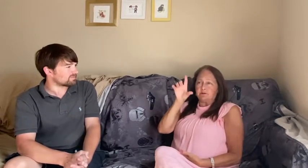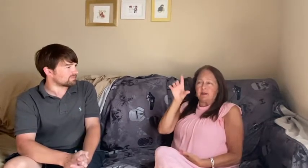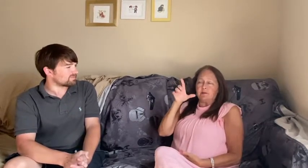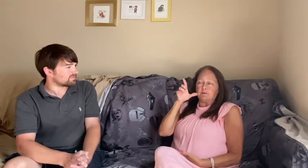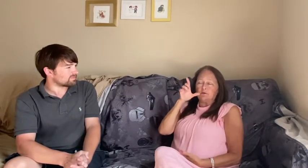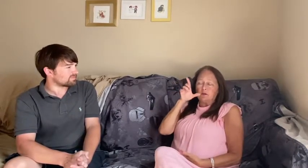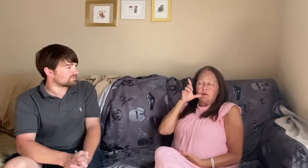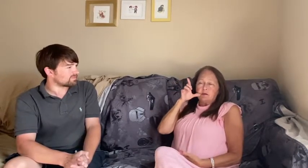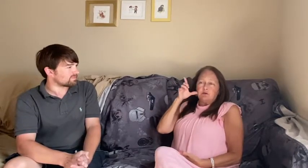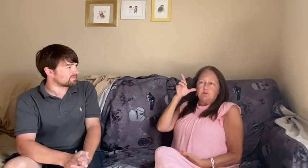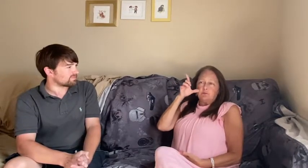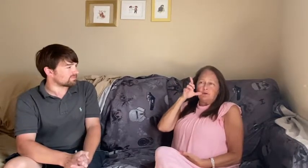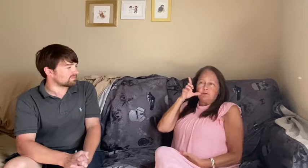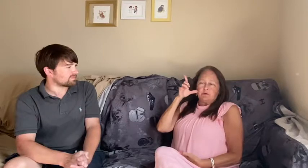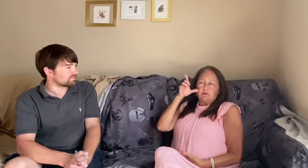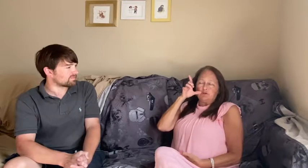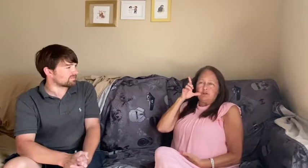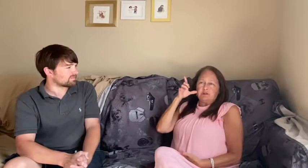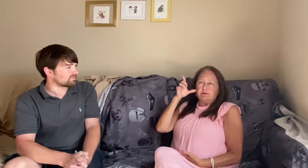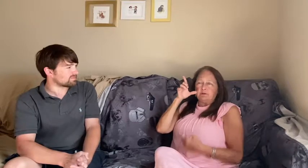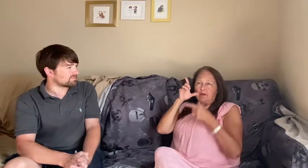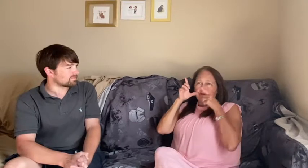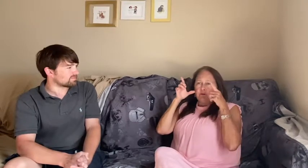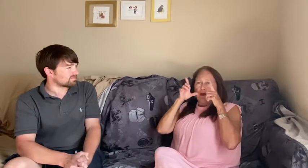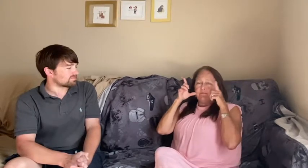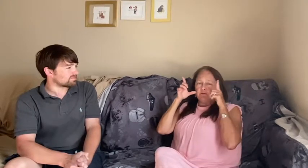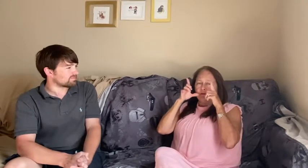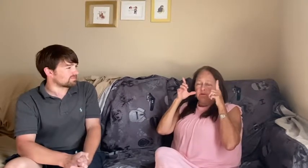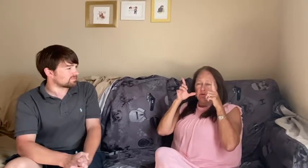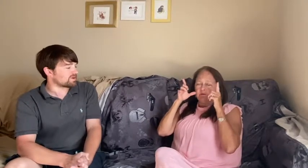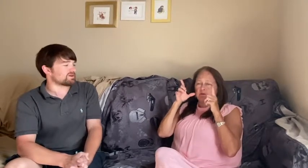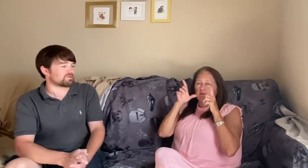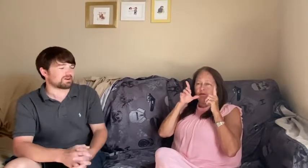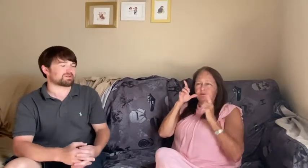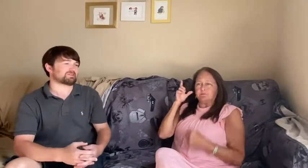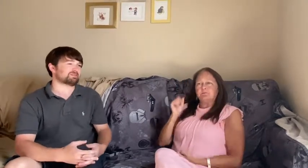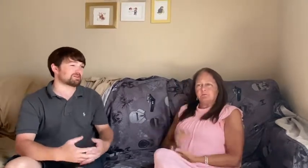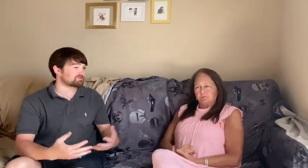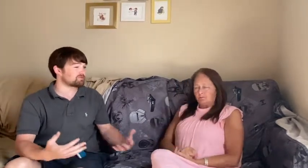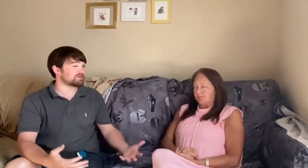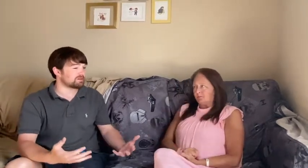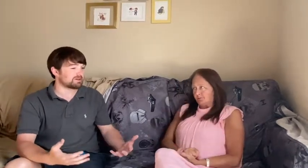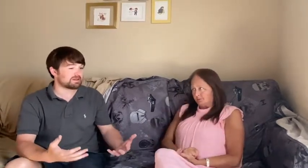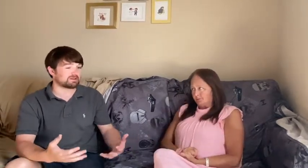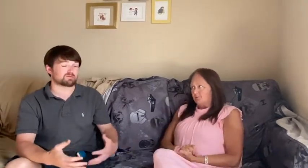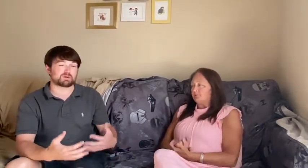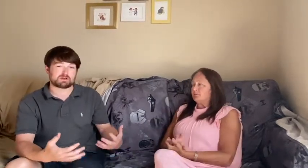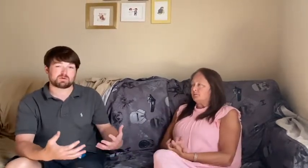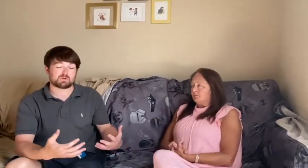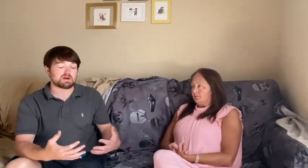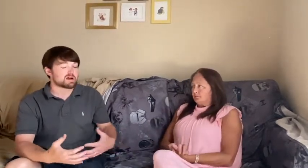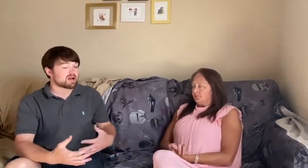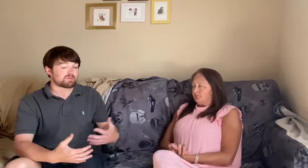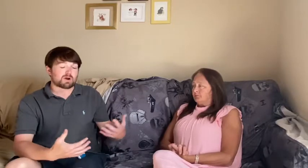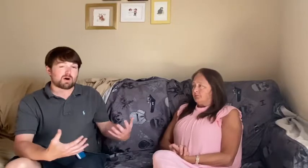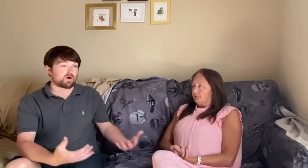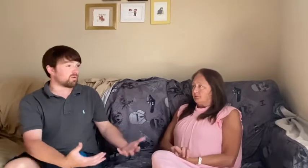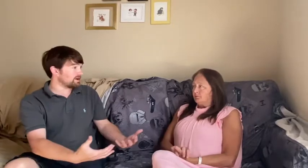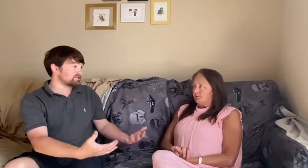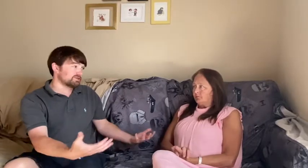sign language. You put it on your chin and like you're laughing. Oh, wow. That is really unique, really cool. But always you can